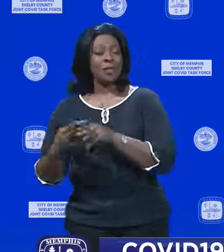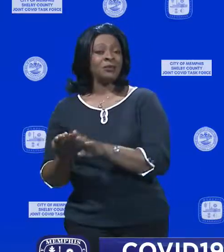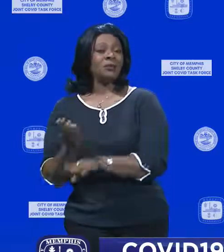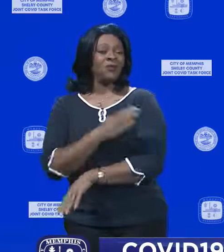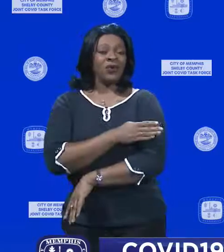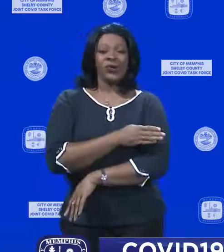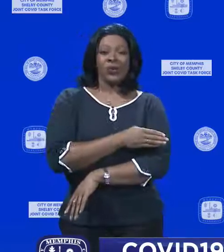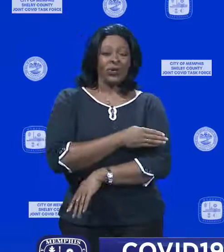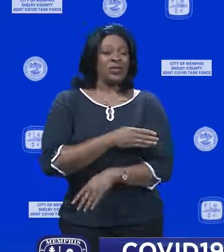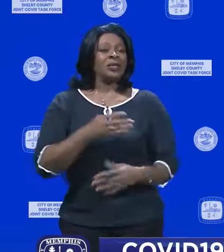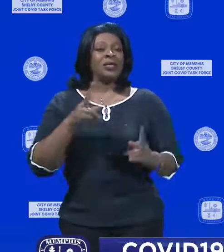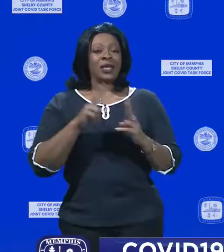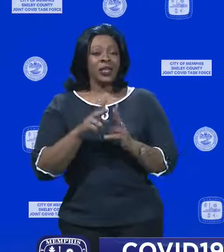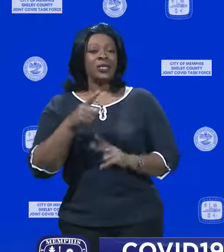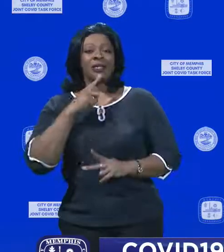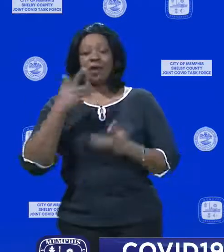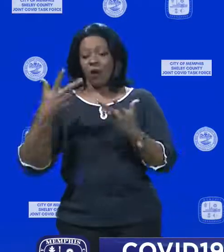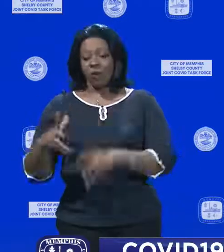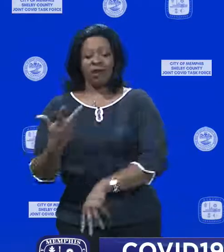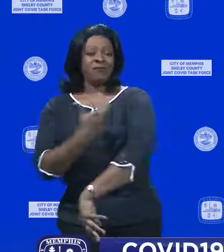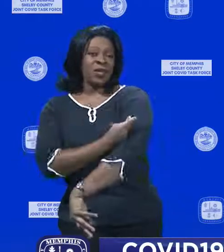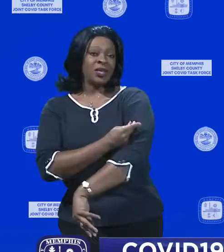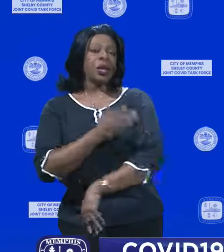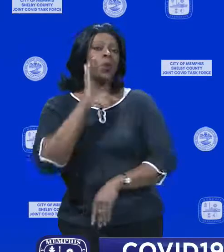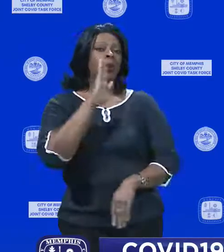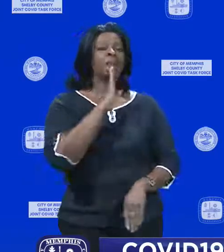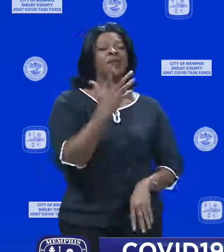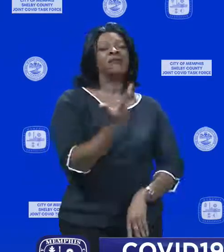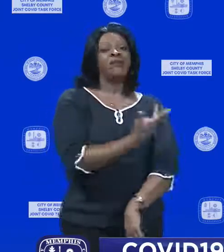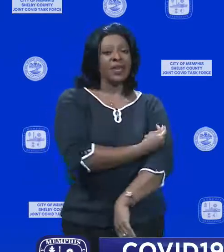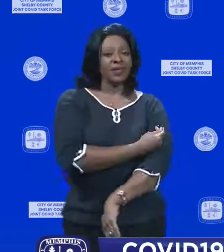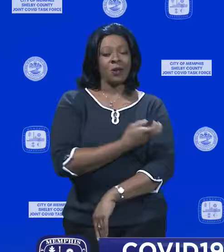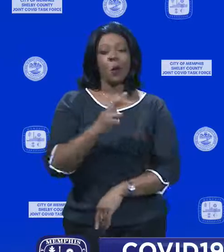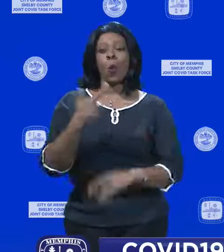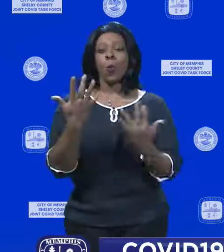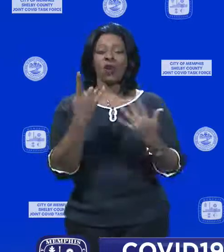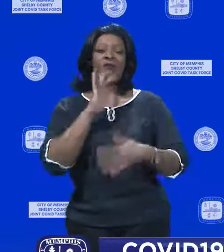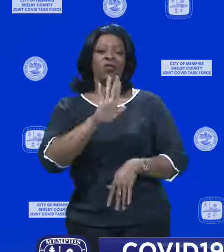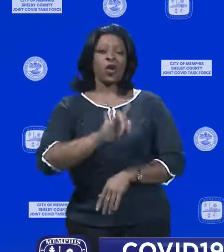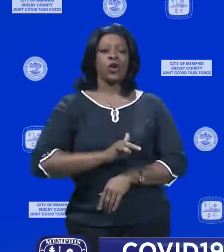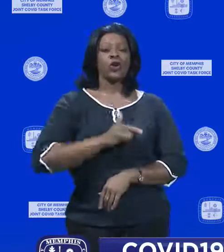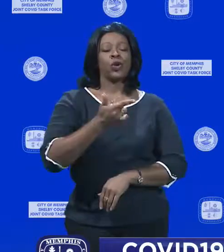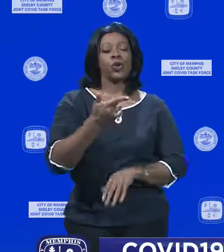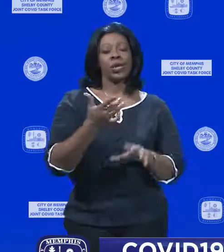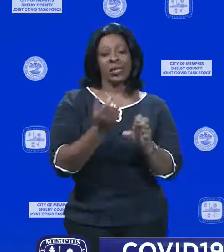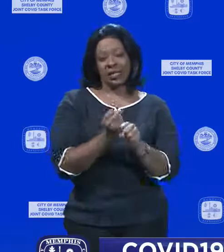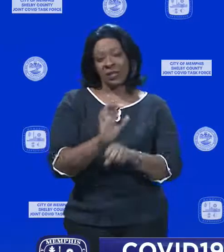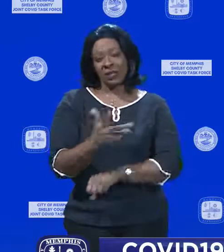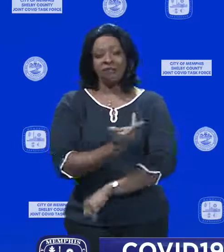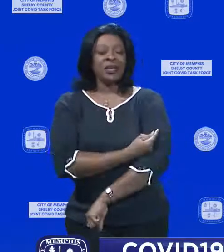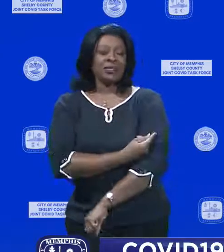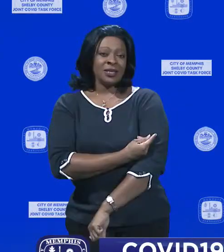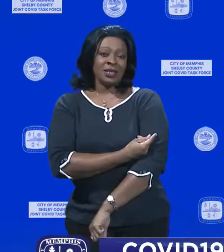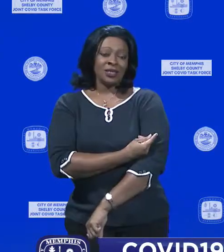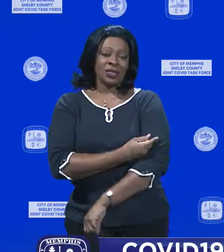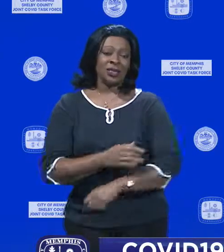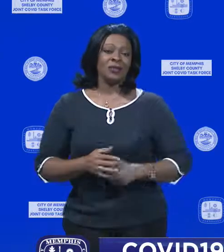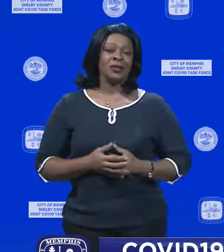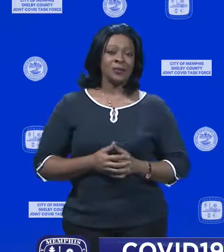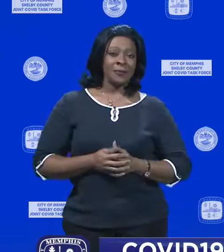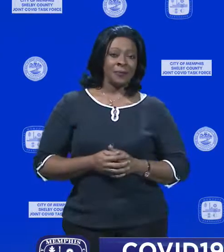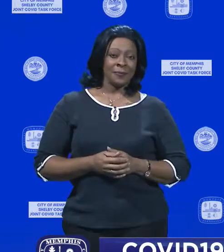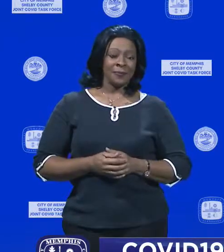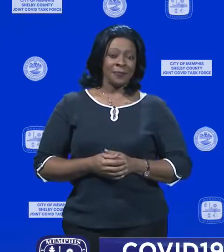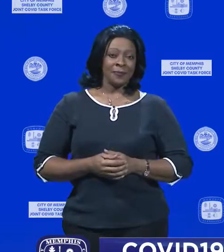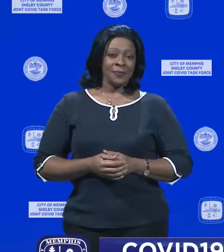before, either say they have been vaccinated or say they will be vaccinated. They're just waiting for their time to go do that. And